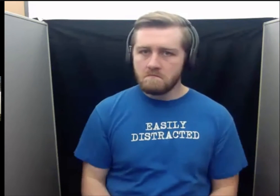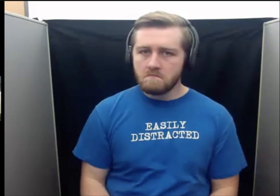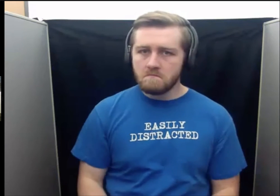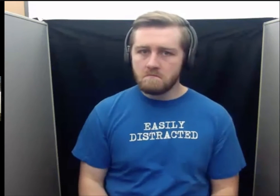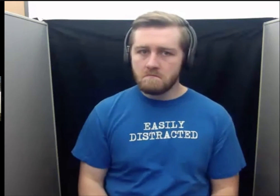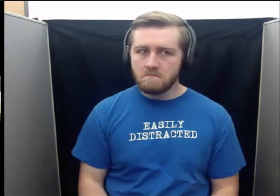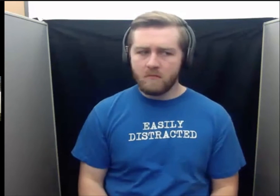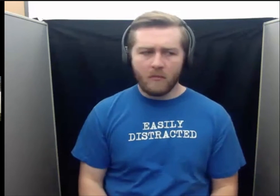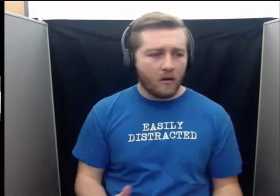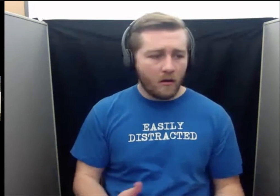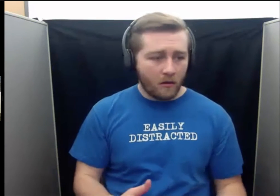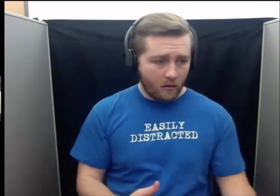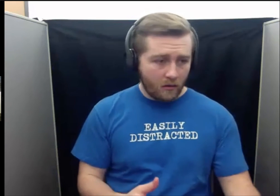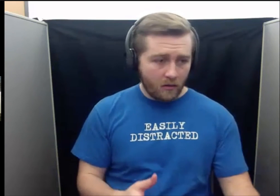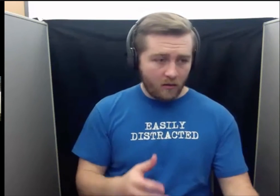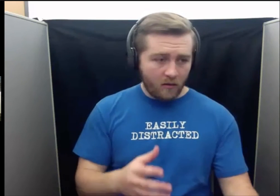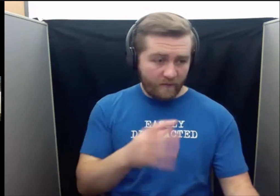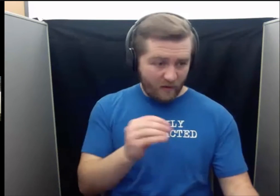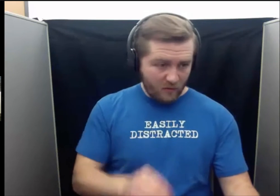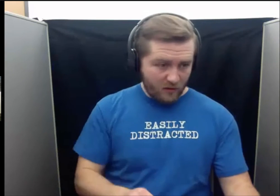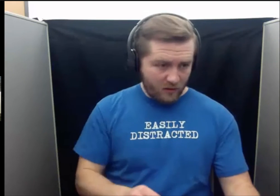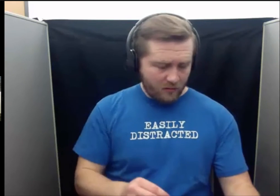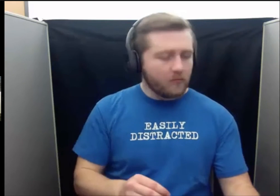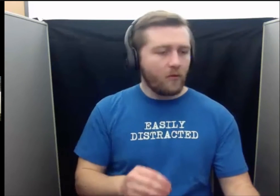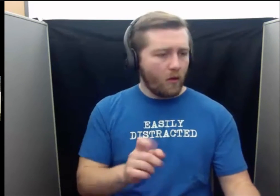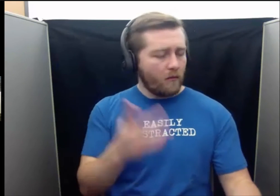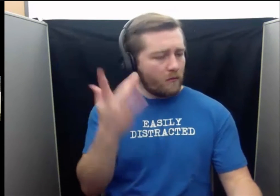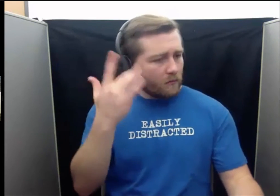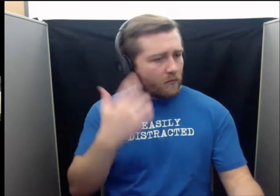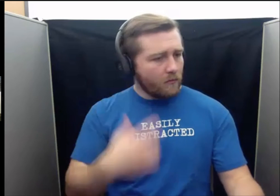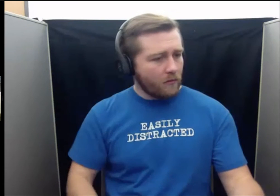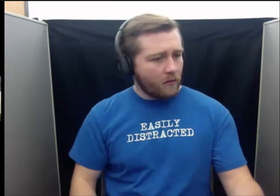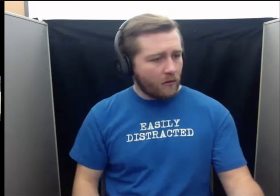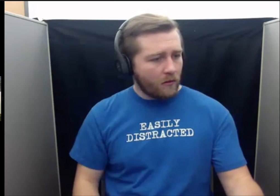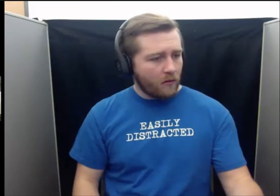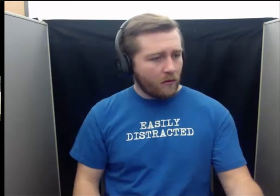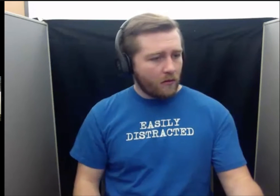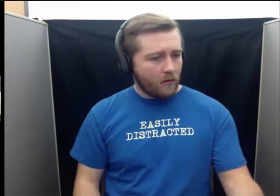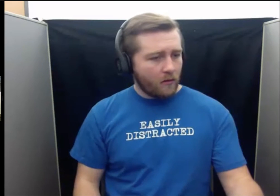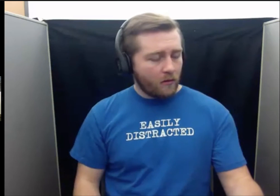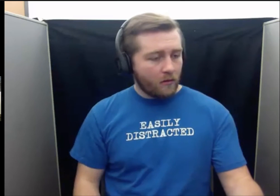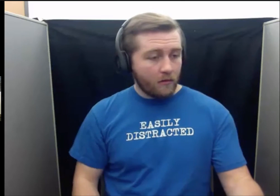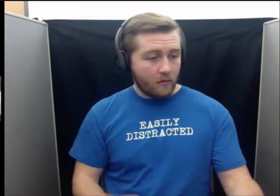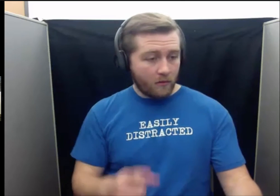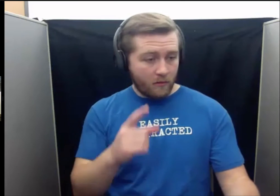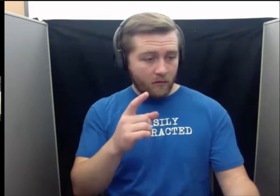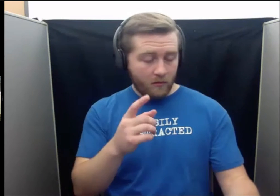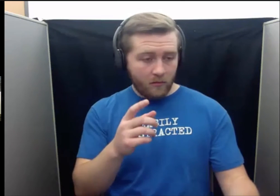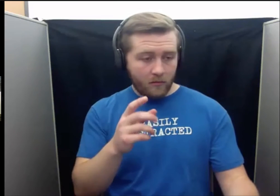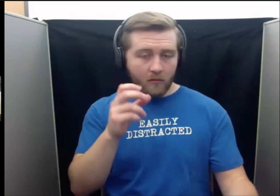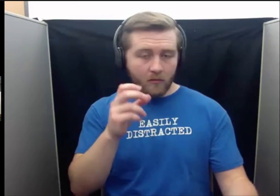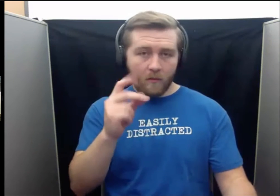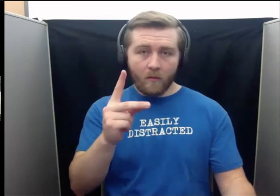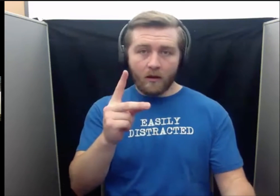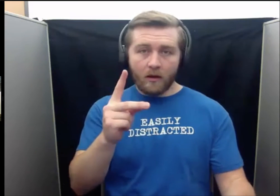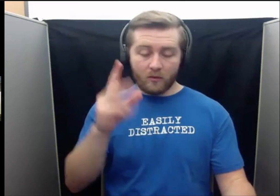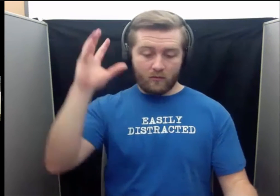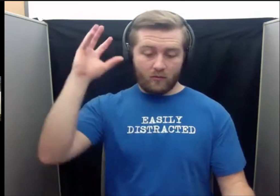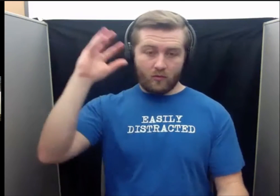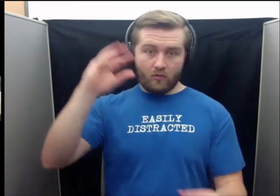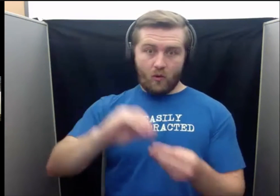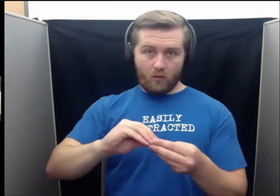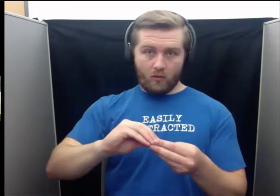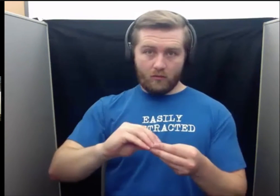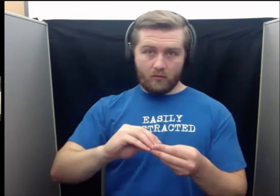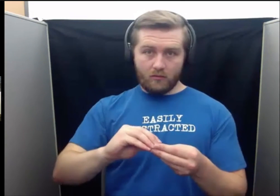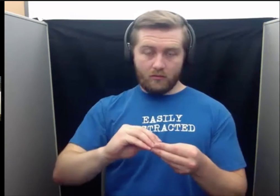that? Why is it 50? Okay. It can hold 10 milliliters total. And currently